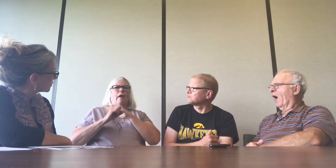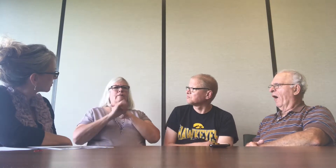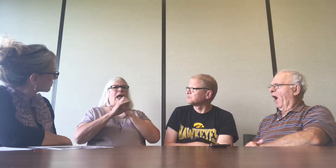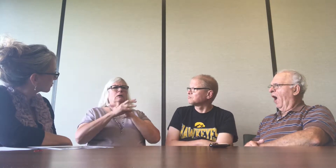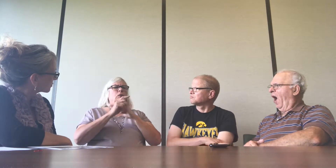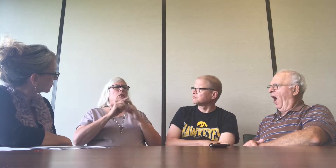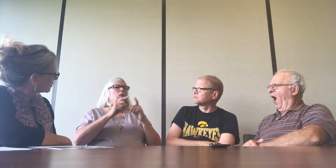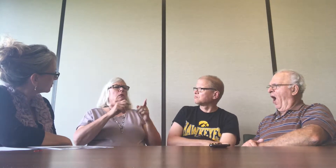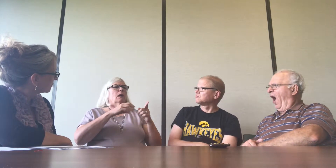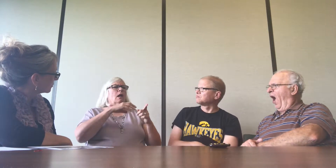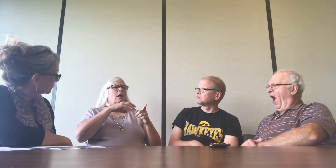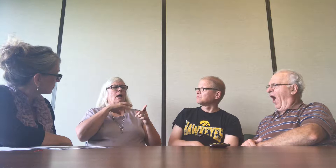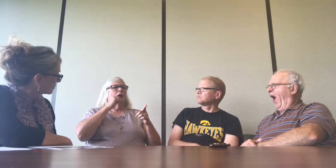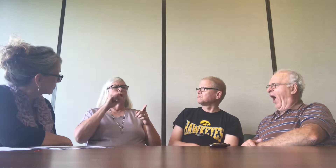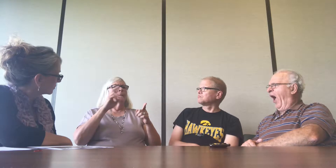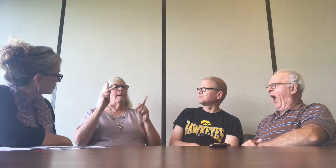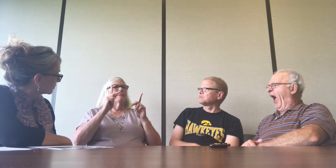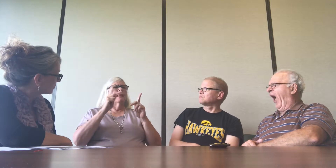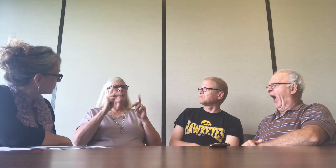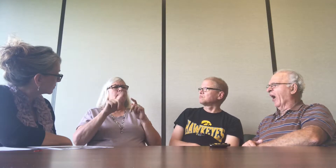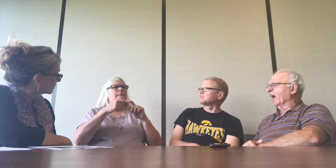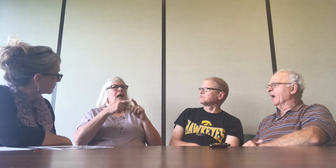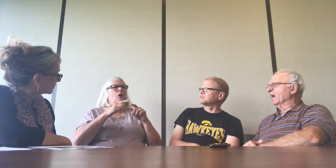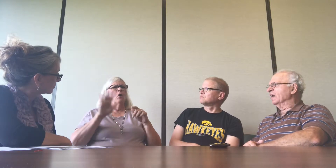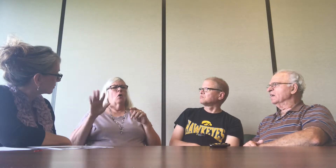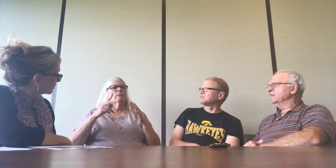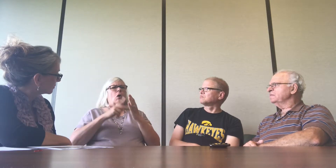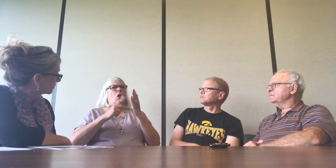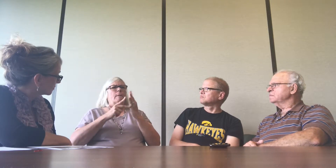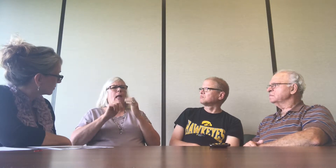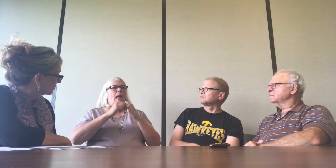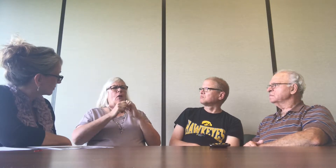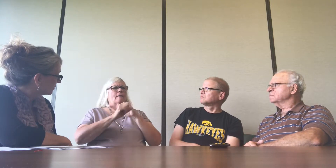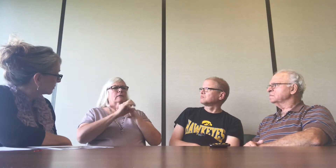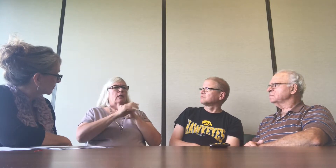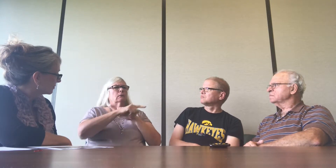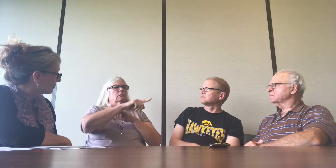19 years. Shirley, how are you